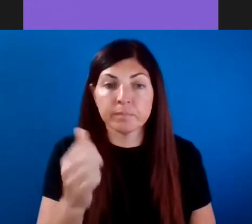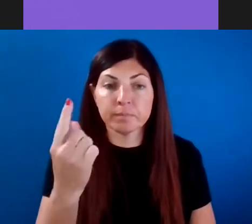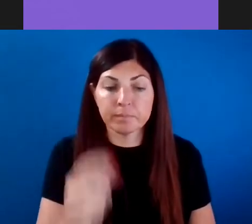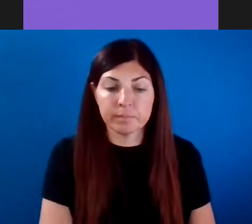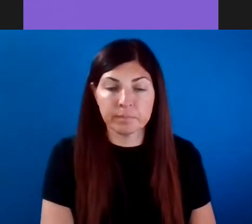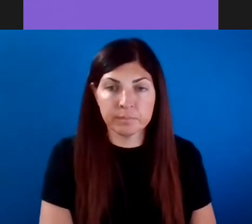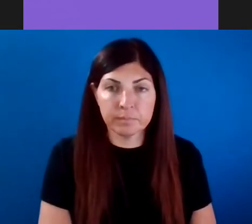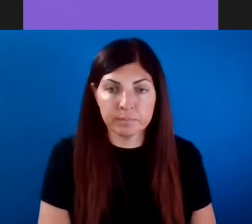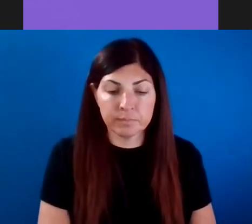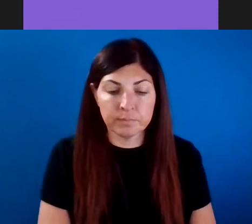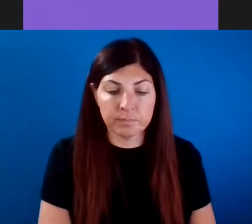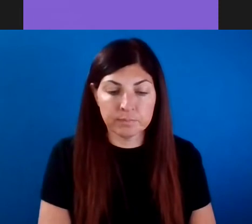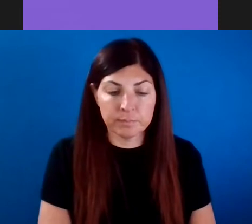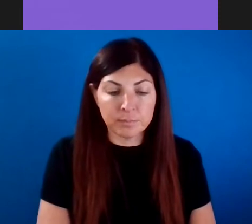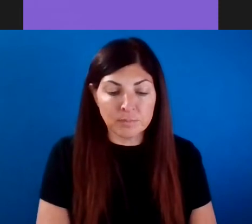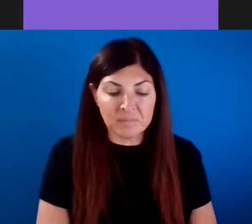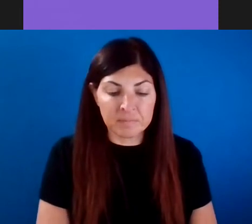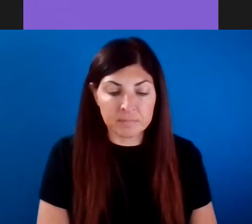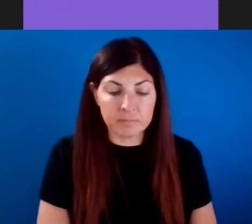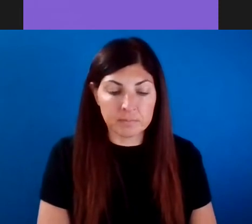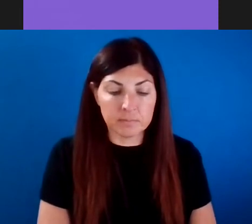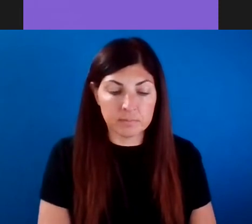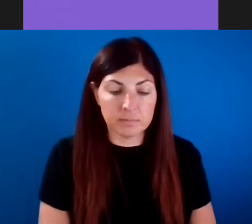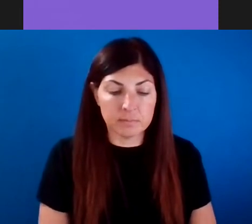next here?